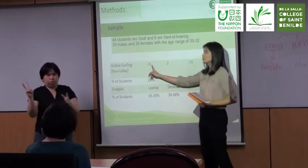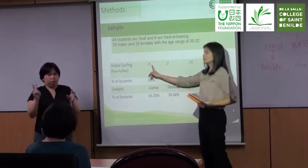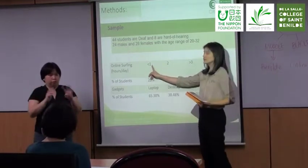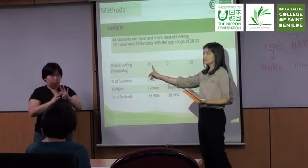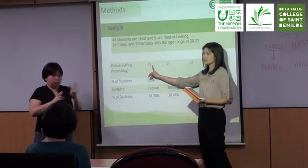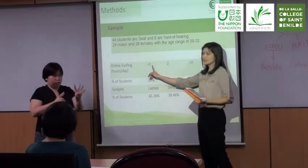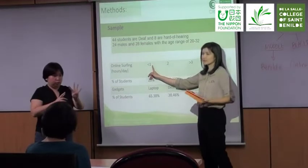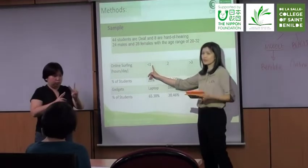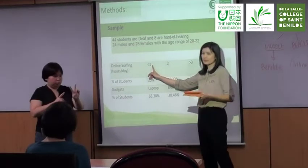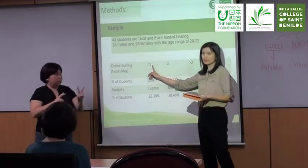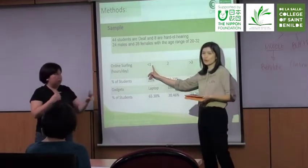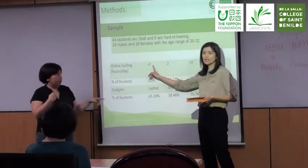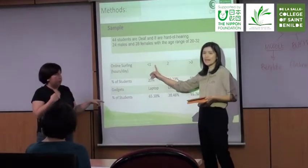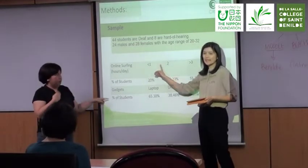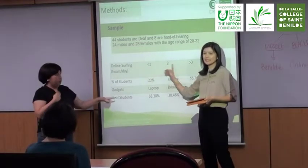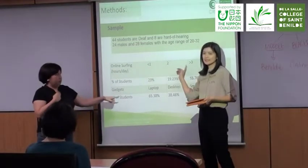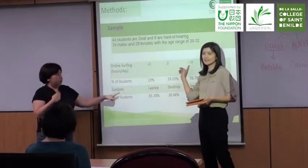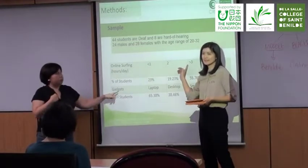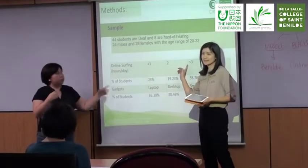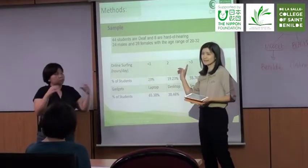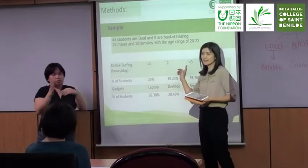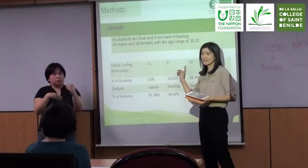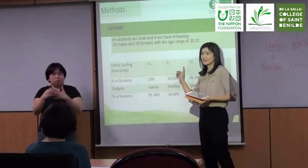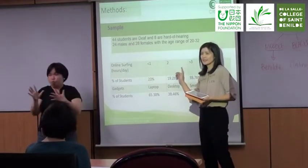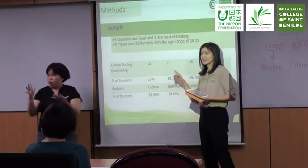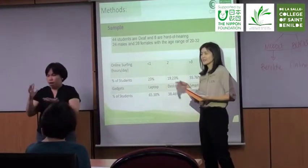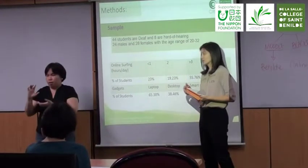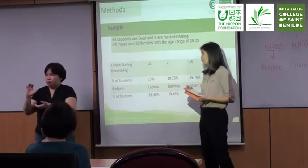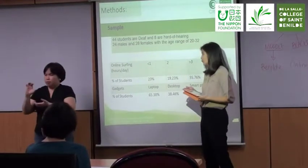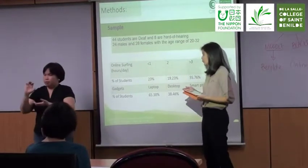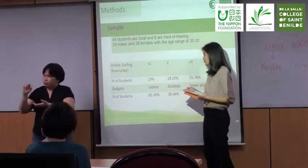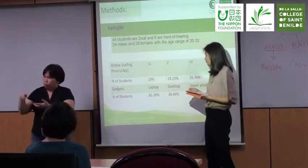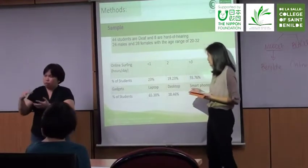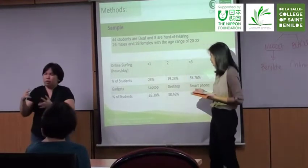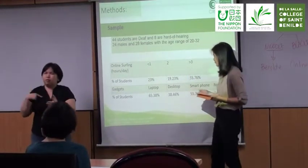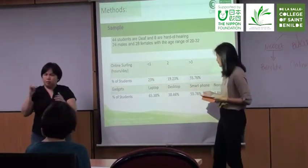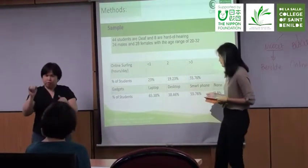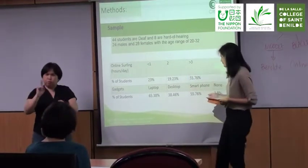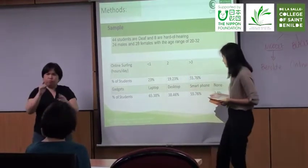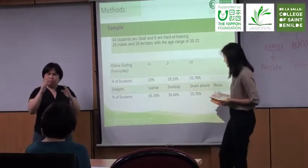still surf online. So,